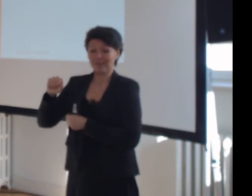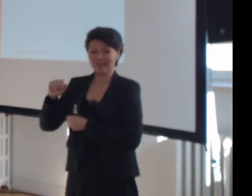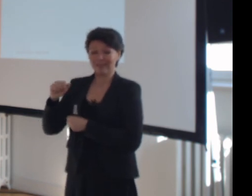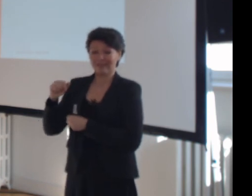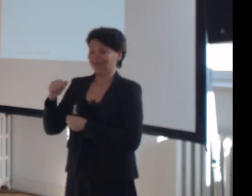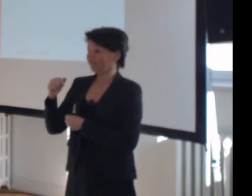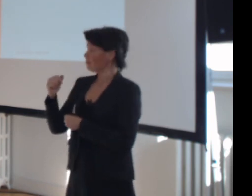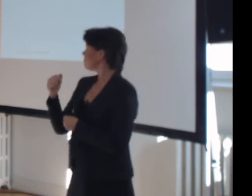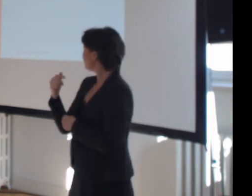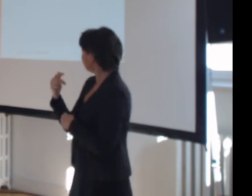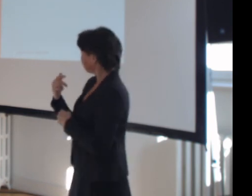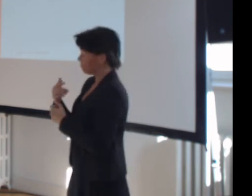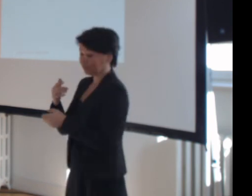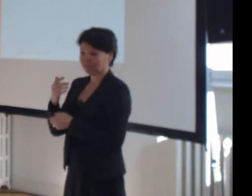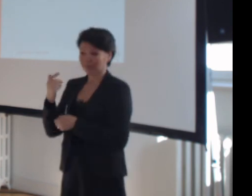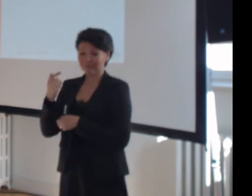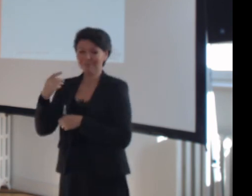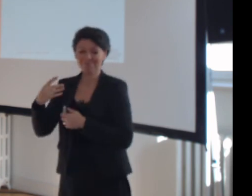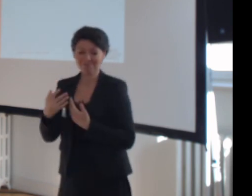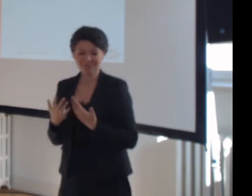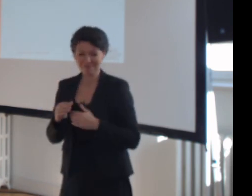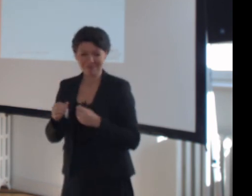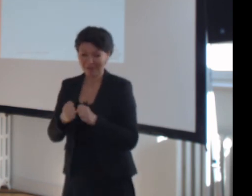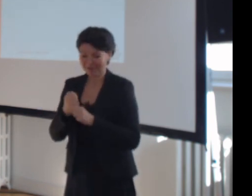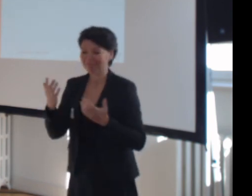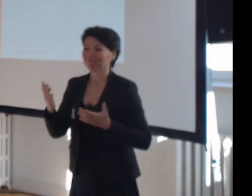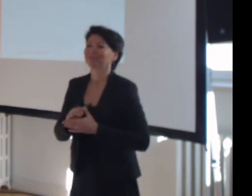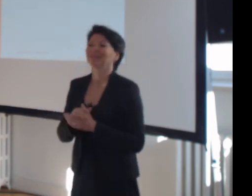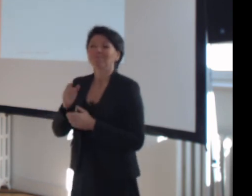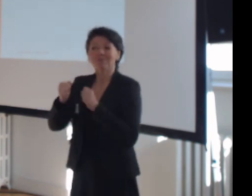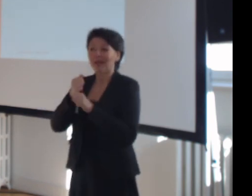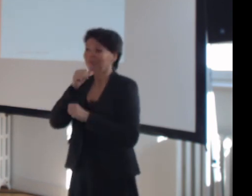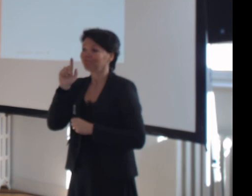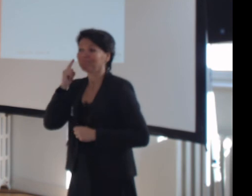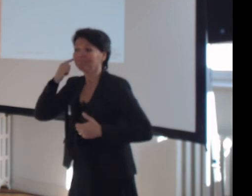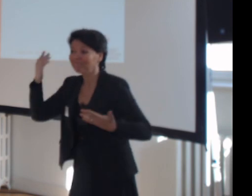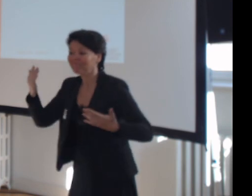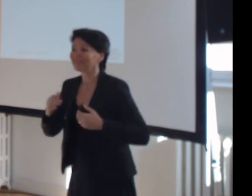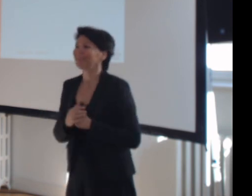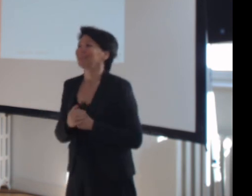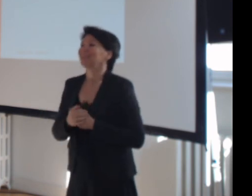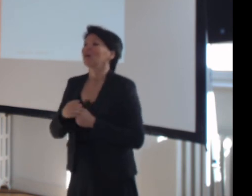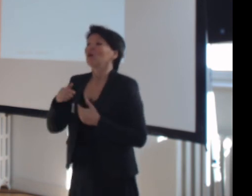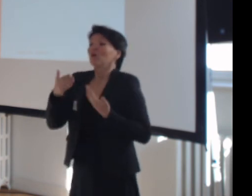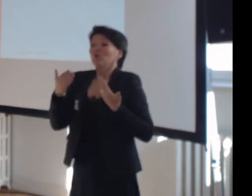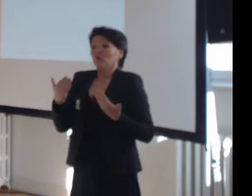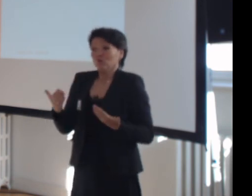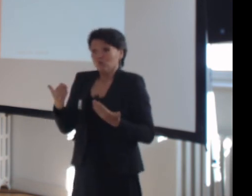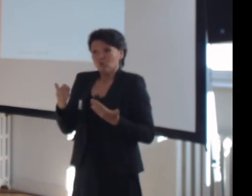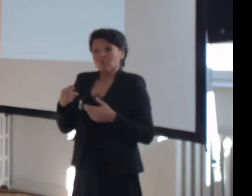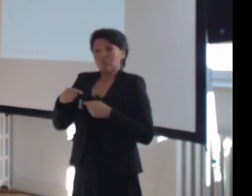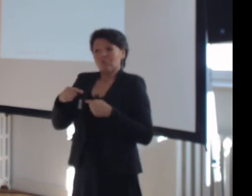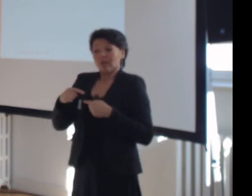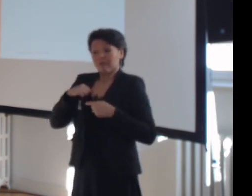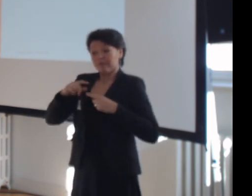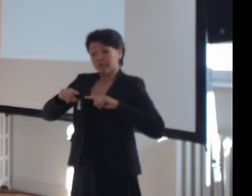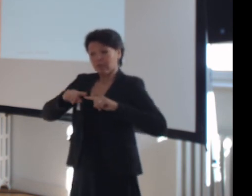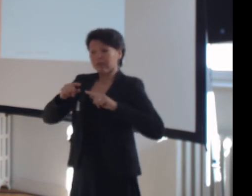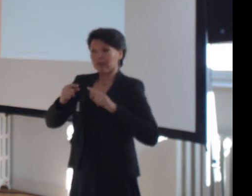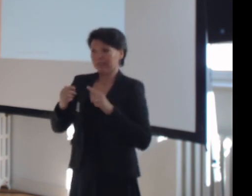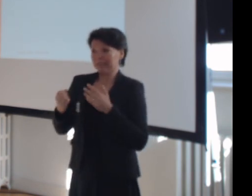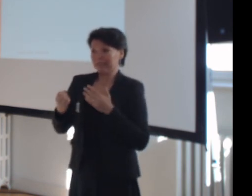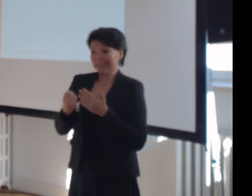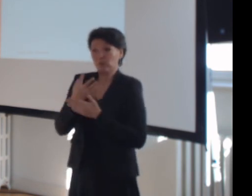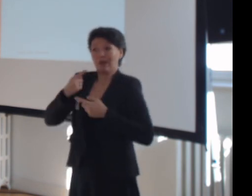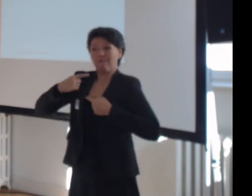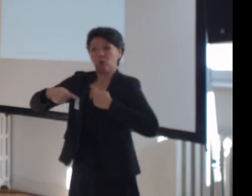in society and the medical sector in particular. And today I want to go over a couple of these recent evolutions that really